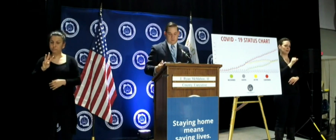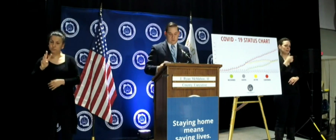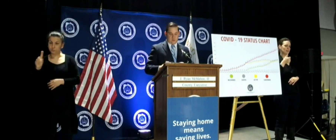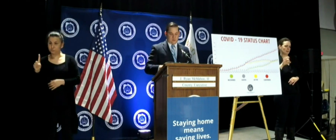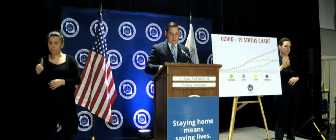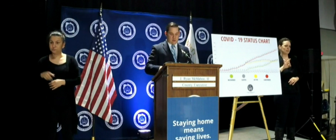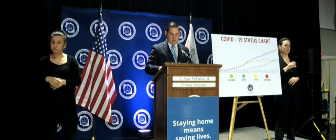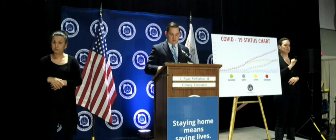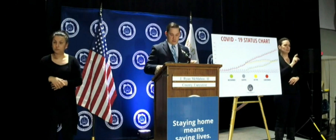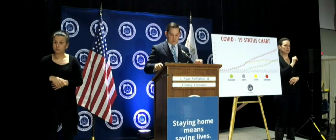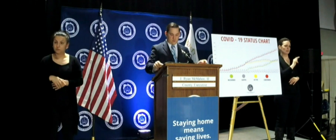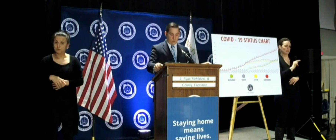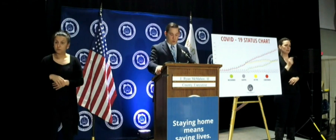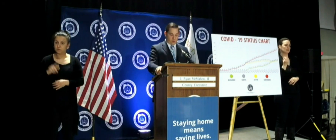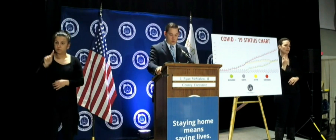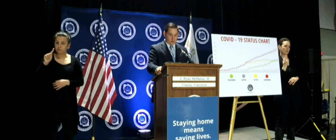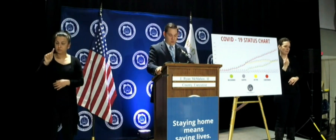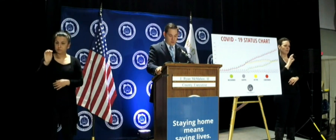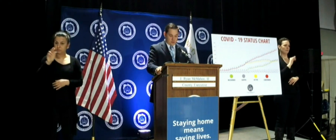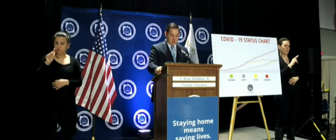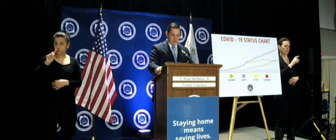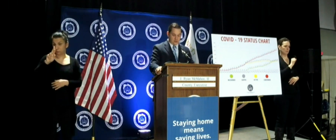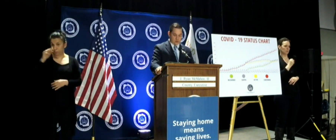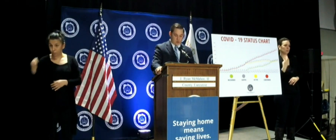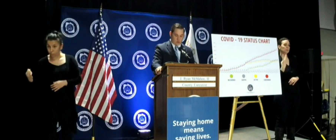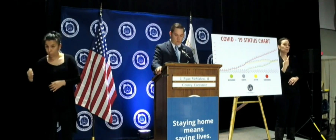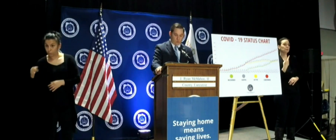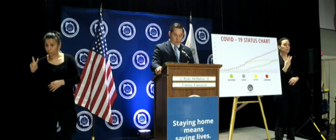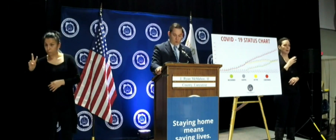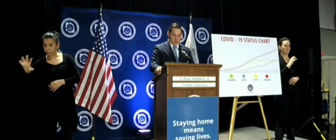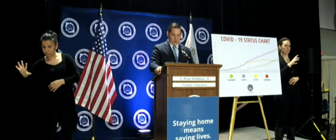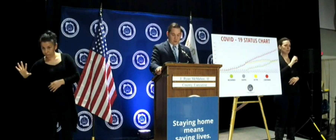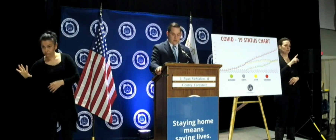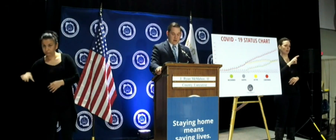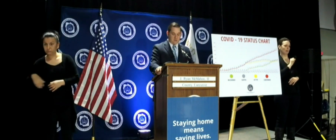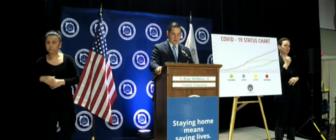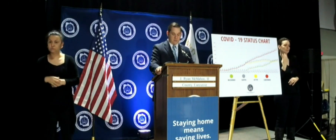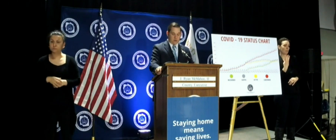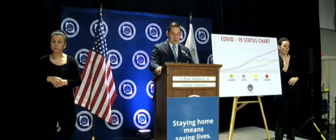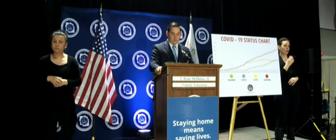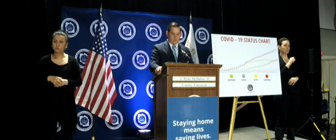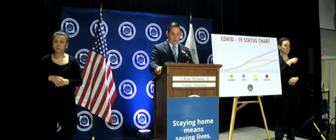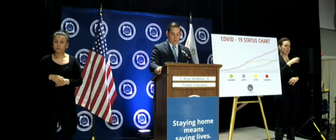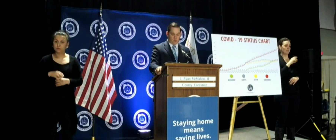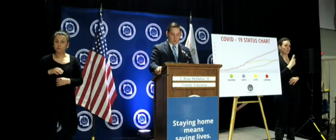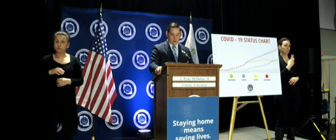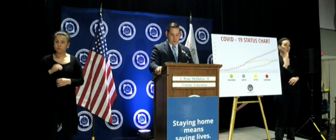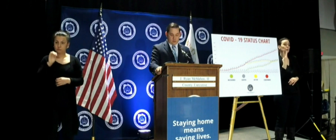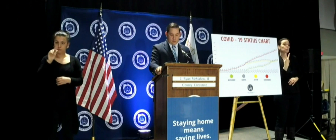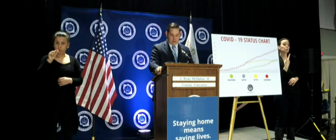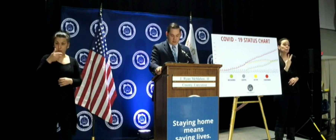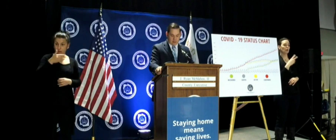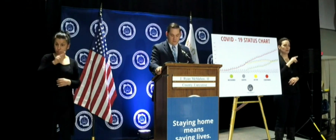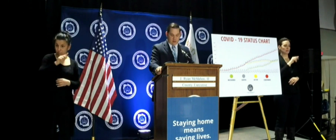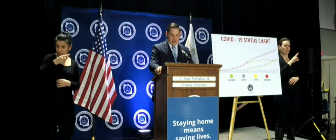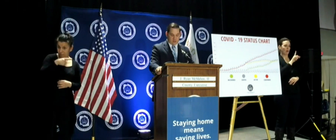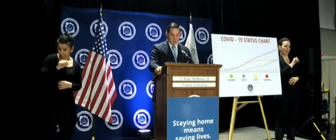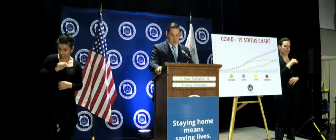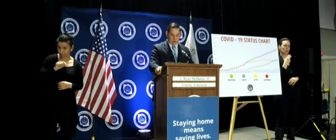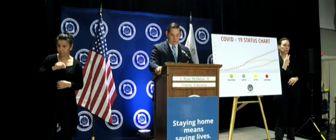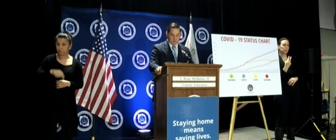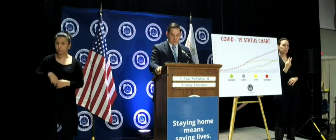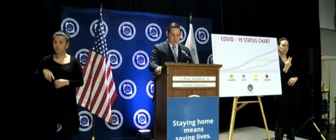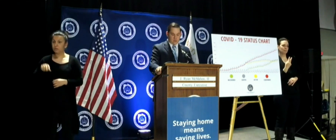11, Town of Marcellus 4, Town of Atisco 4, Town of Van Buren 4, Town of